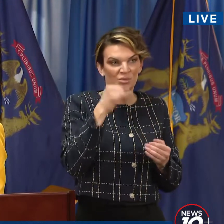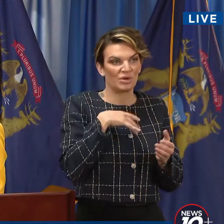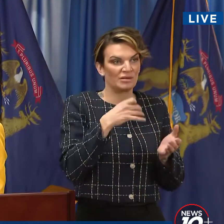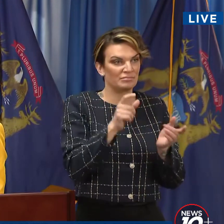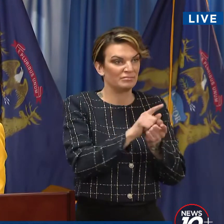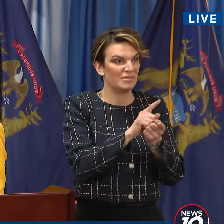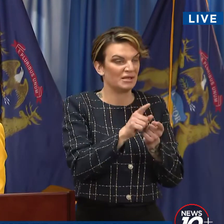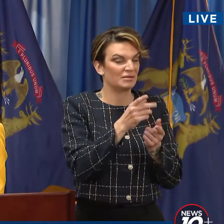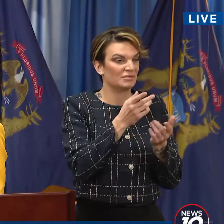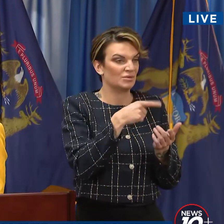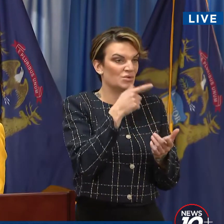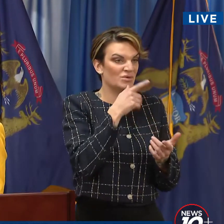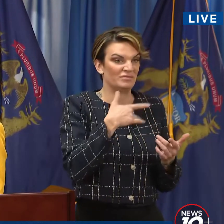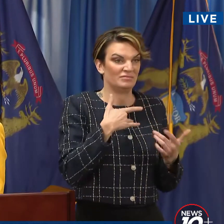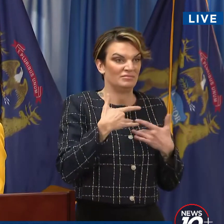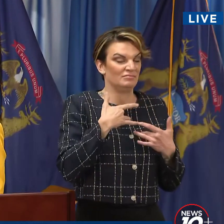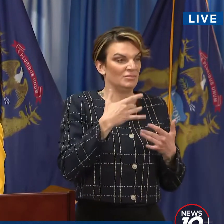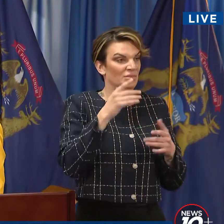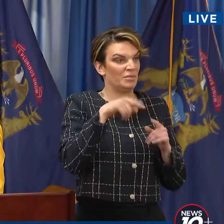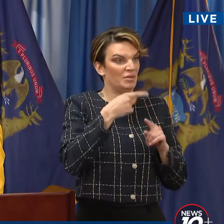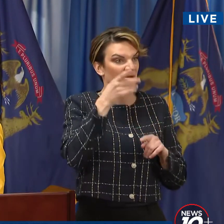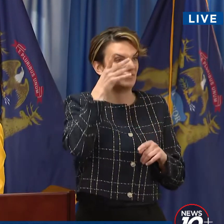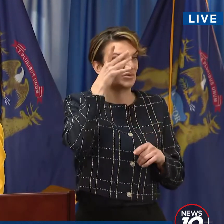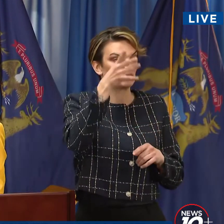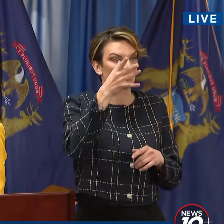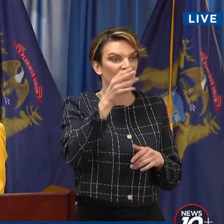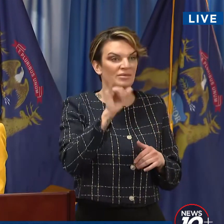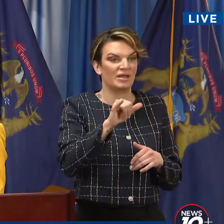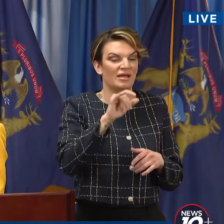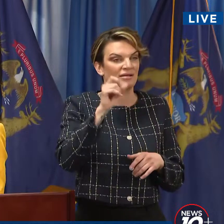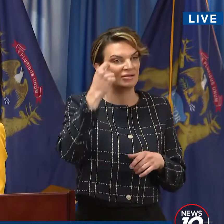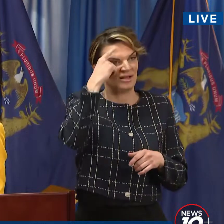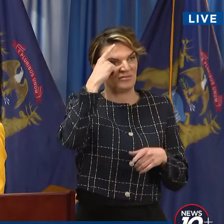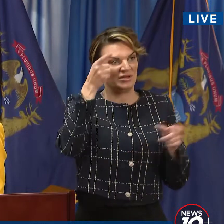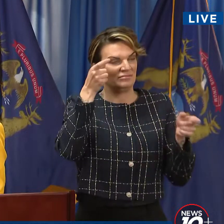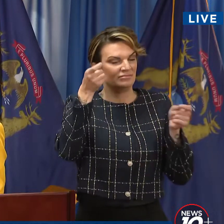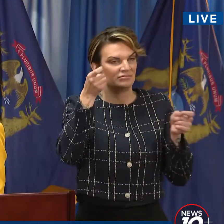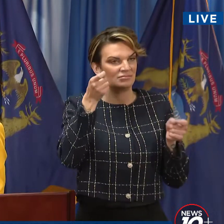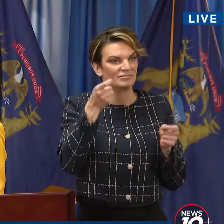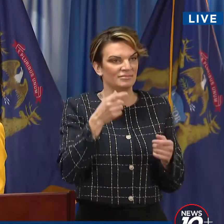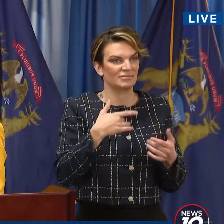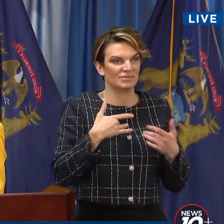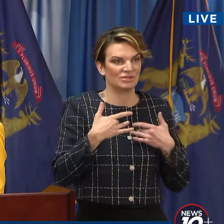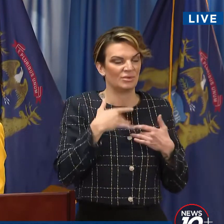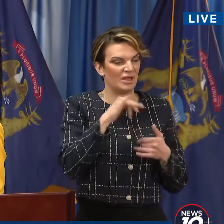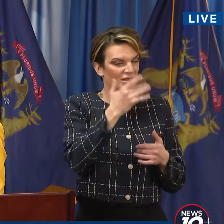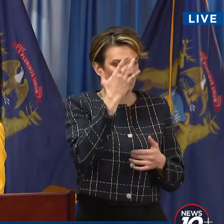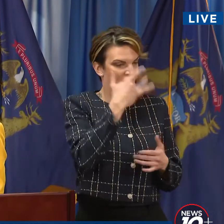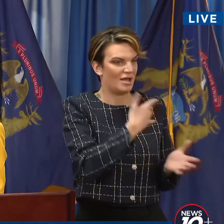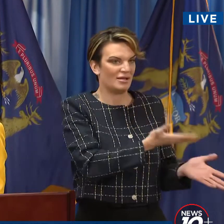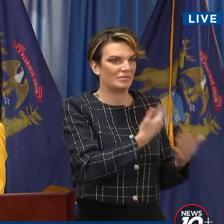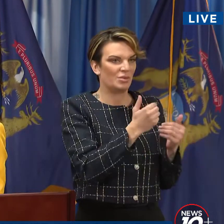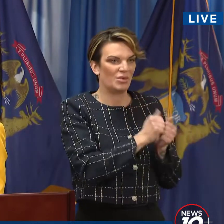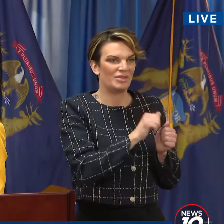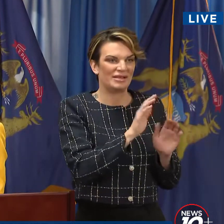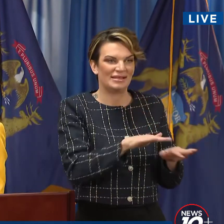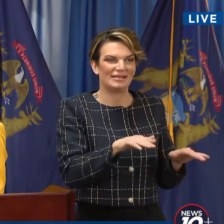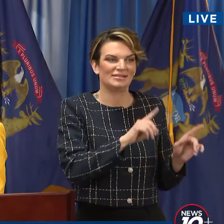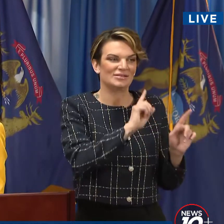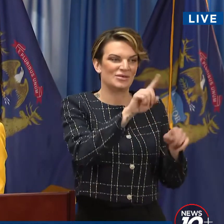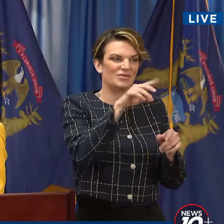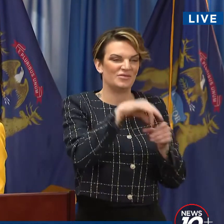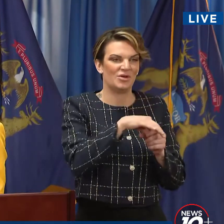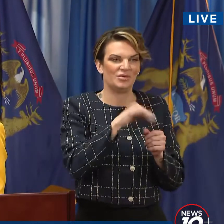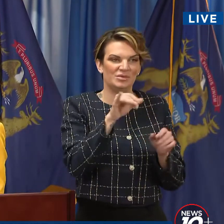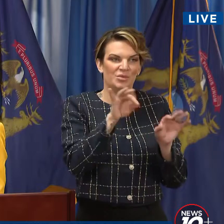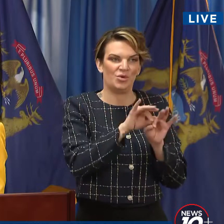who were concerned about the future of their democracy and showing up with their kids in many cases to show that participation in our democracy is critical for